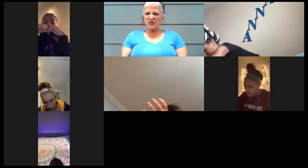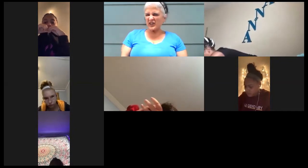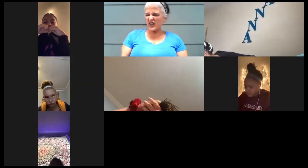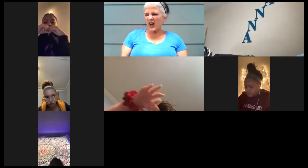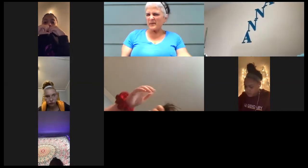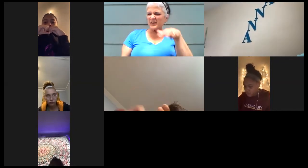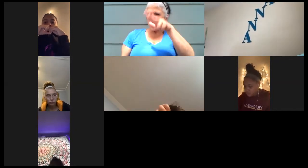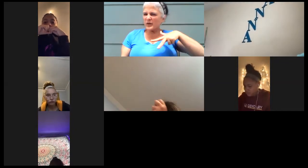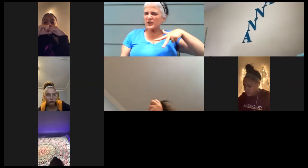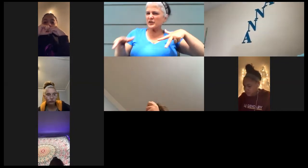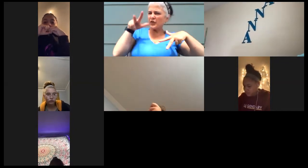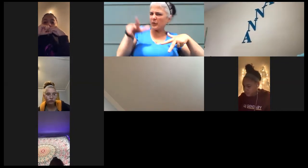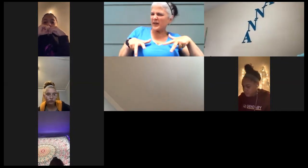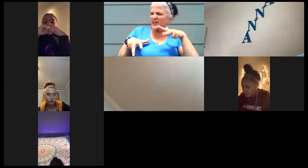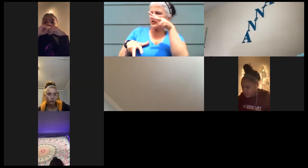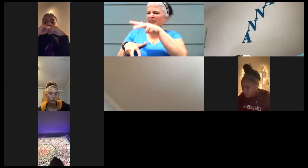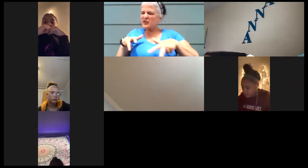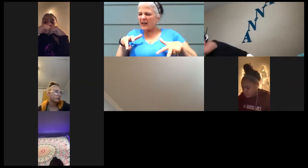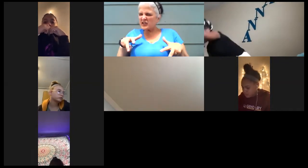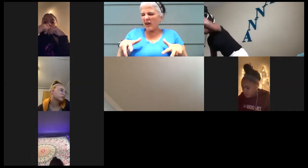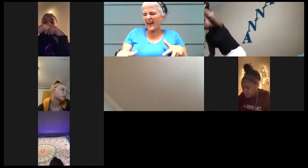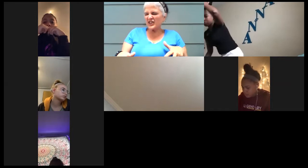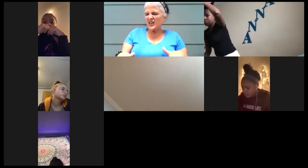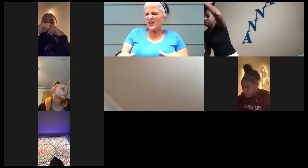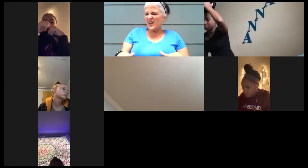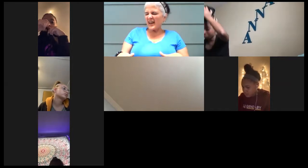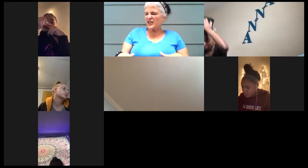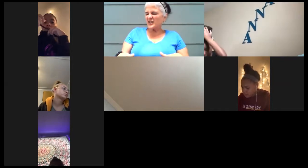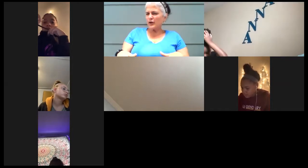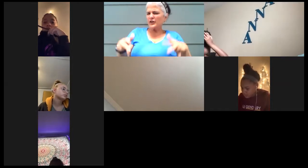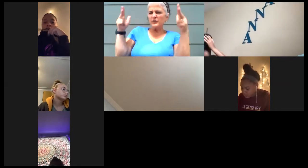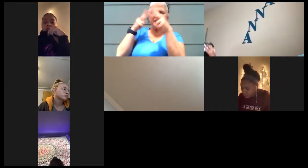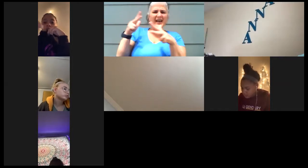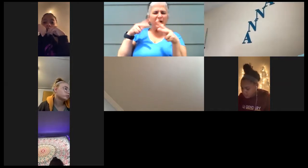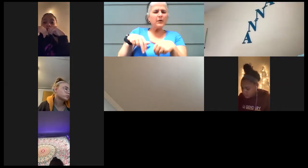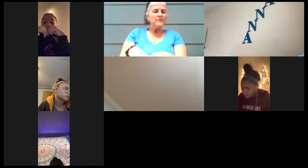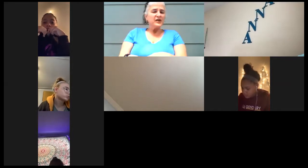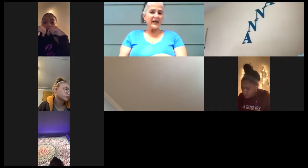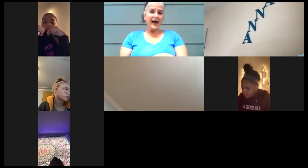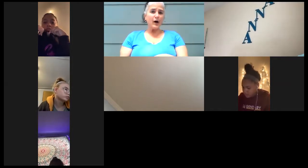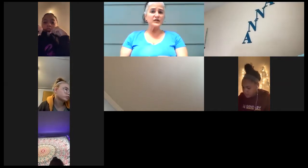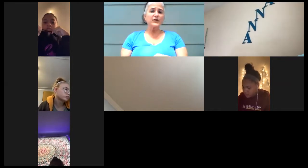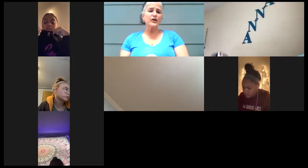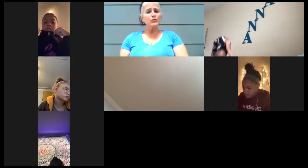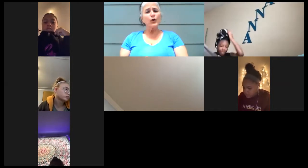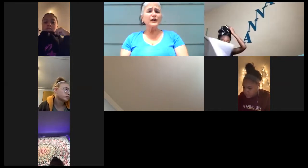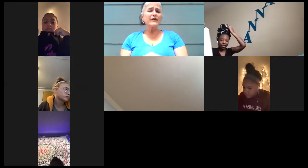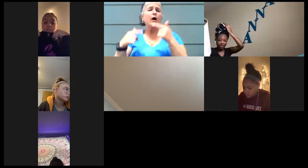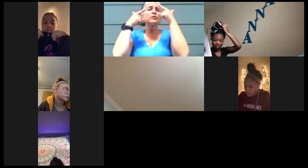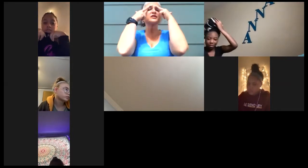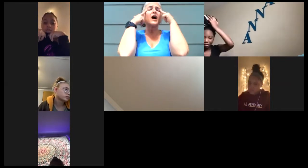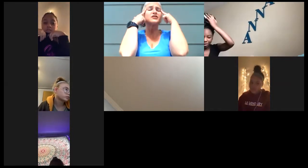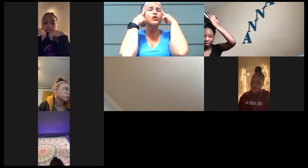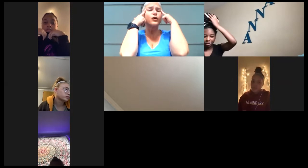very scrunched up and it's always using a 3, scratch, scratch, scratch. And just, or the tail. Cow is very like